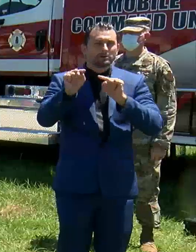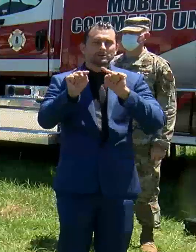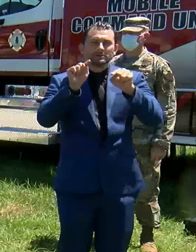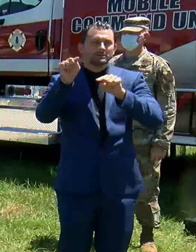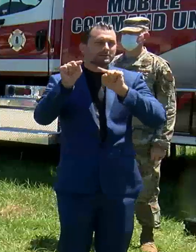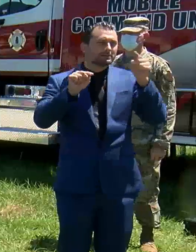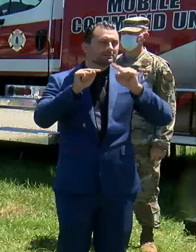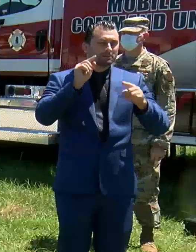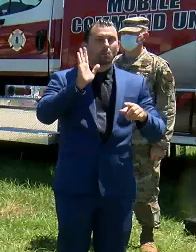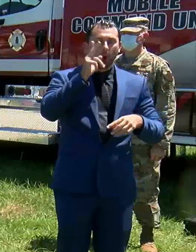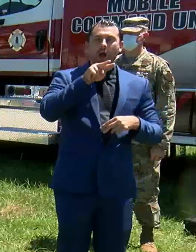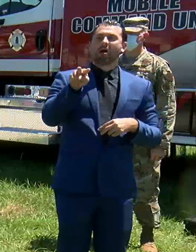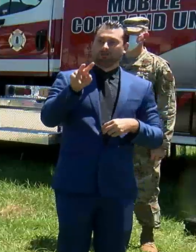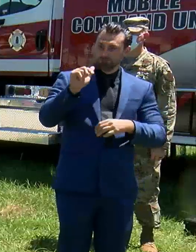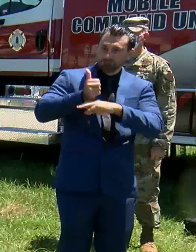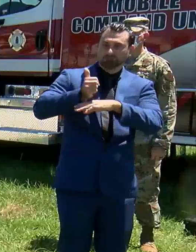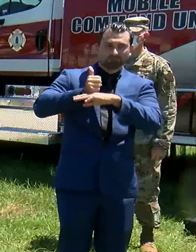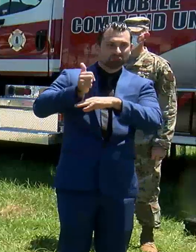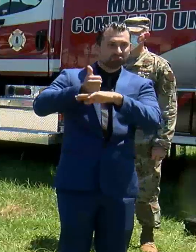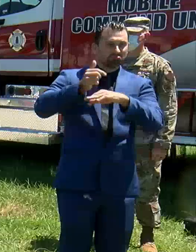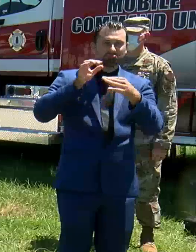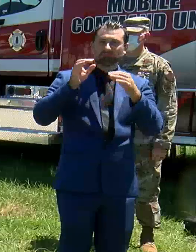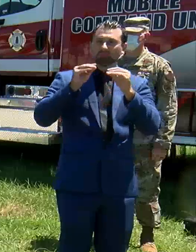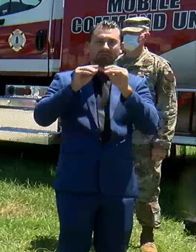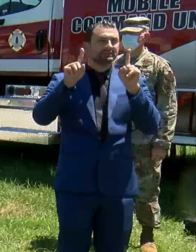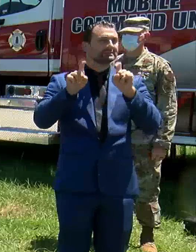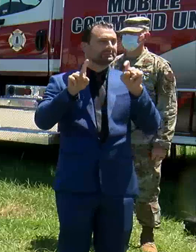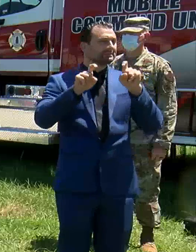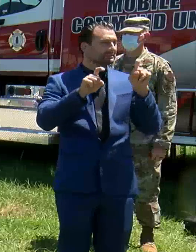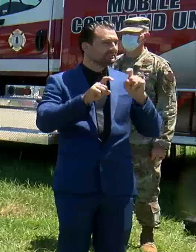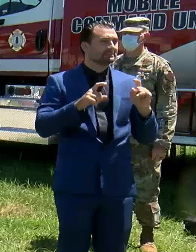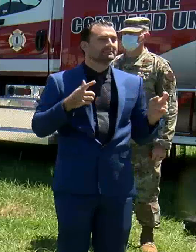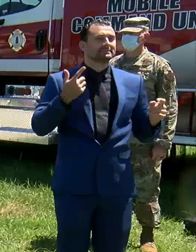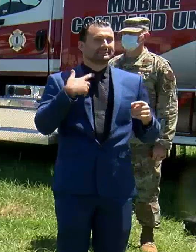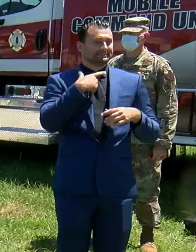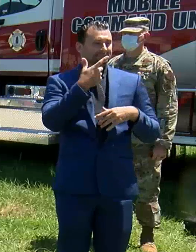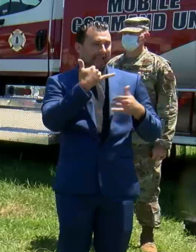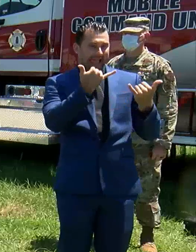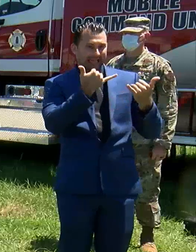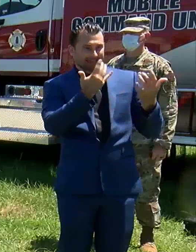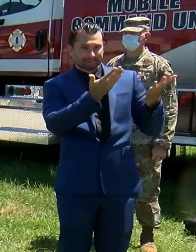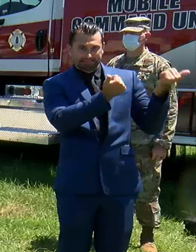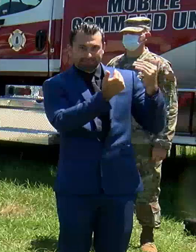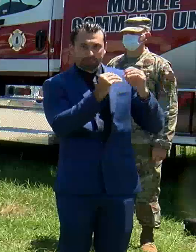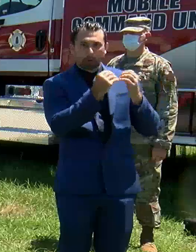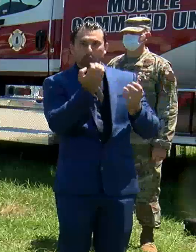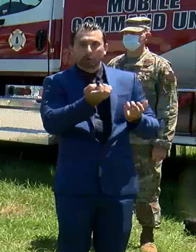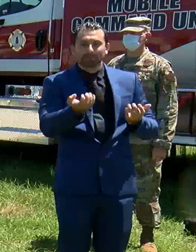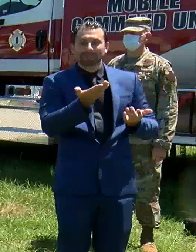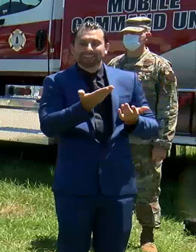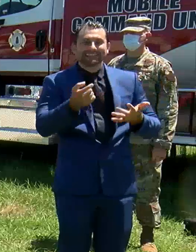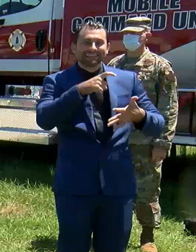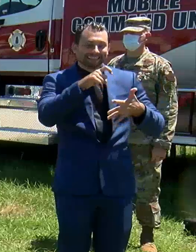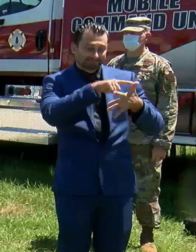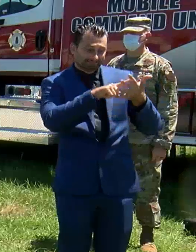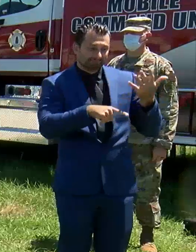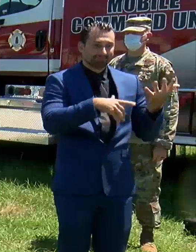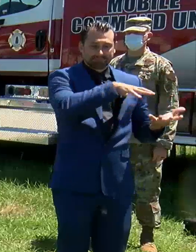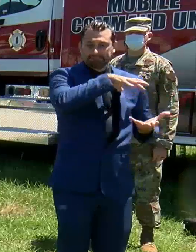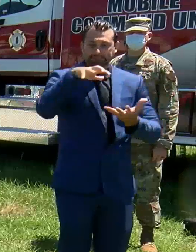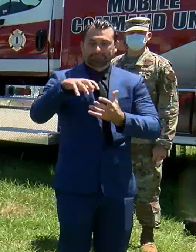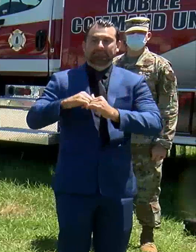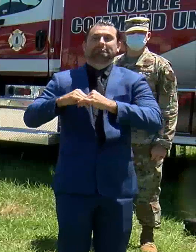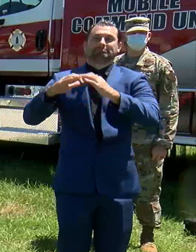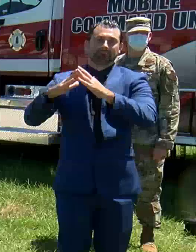pushing us collection swabs, collection kits over the next couple of weeks. I plan on using those in addition to the ones we've ordered with vendors